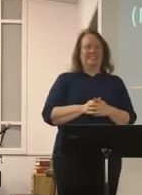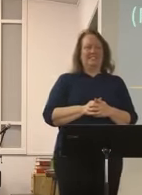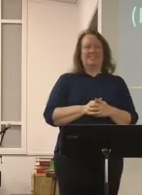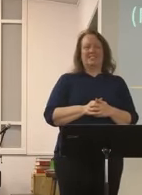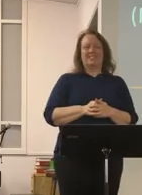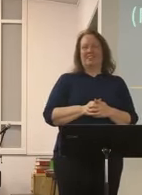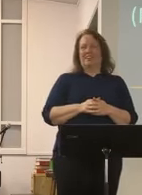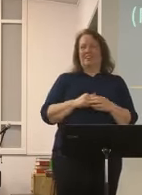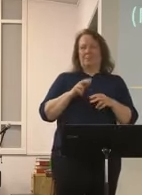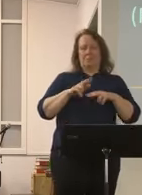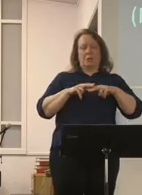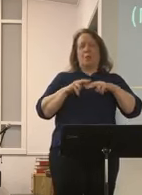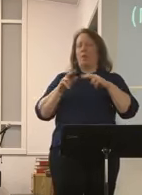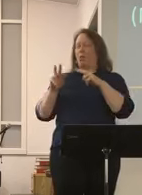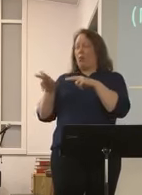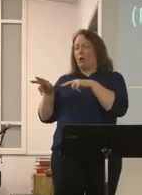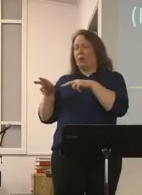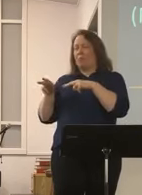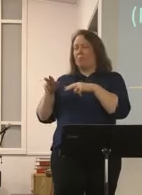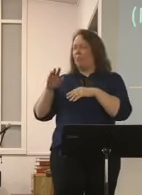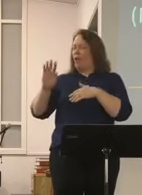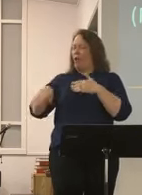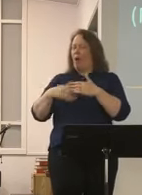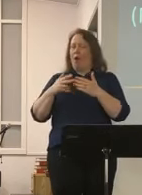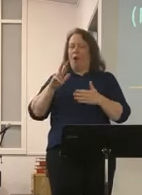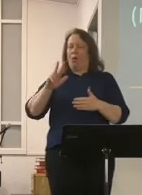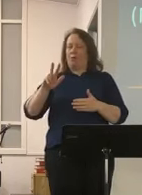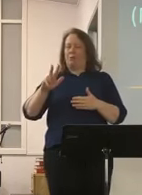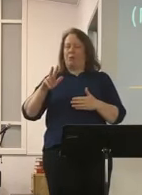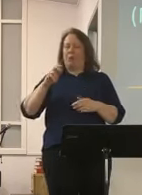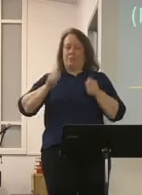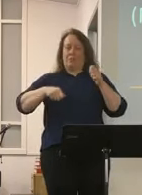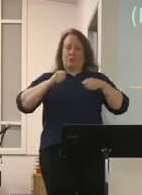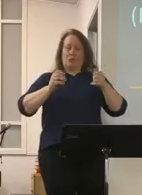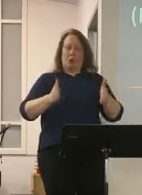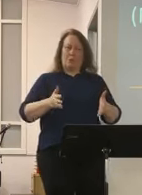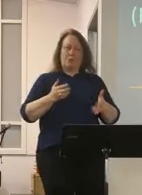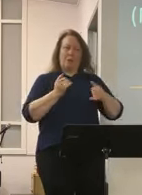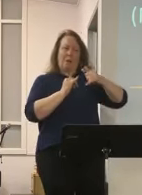And so I'm sitting there looking, and I'm thinking, all three of our drummers are skinny.